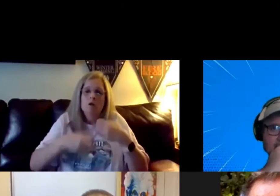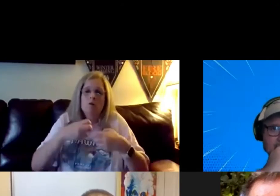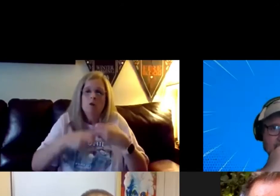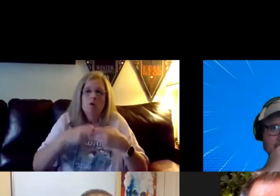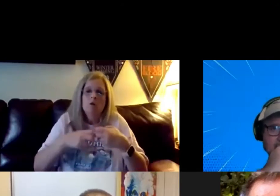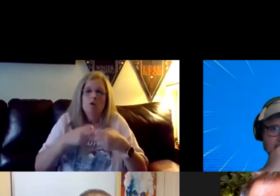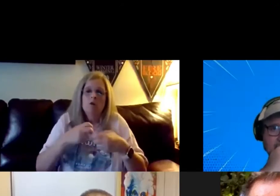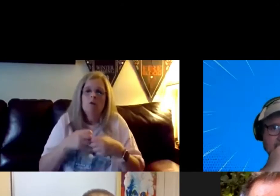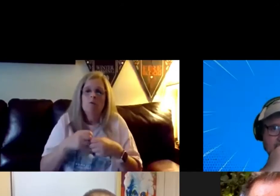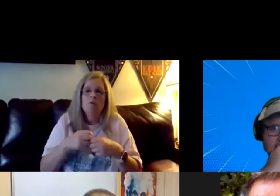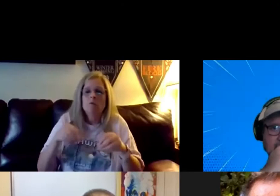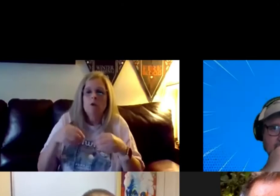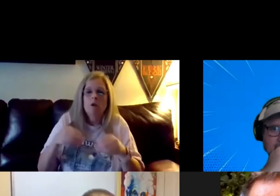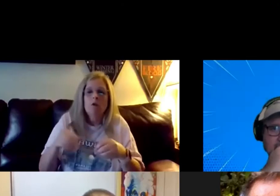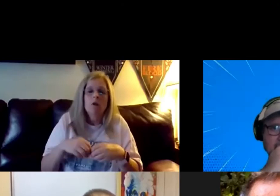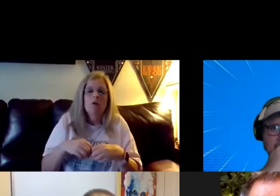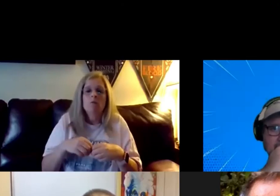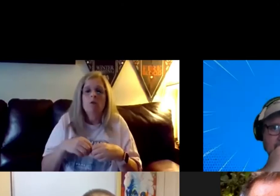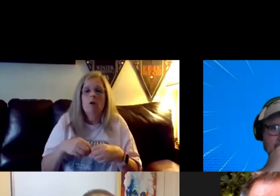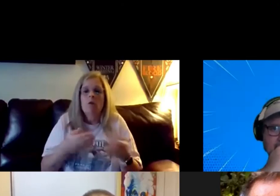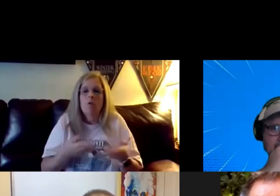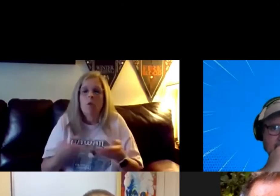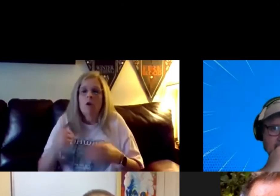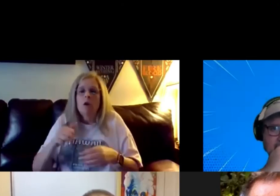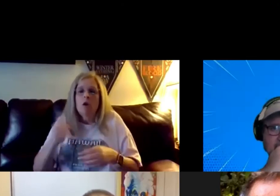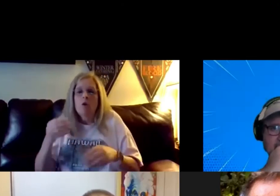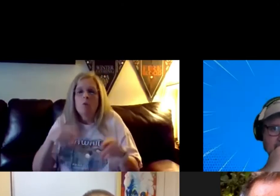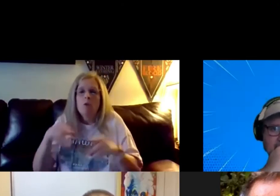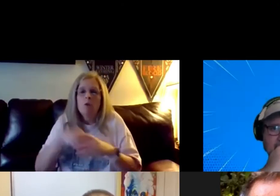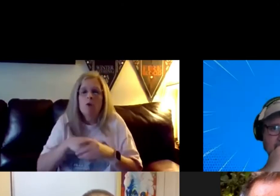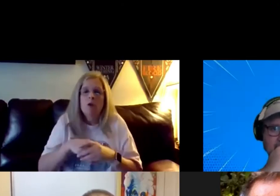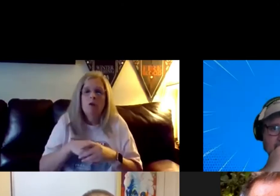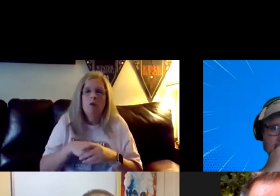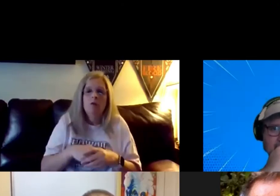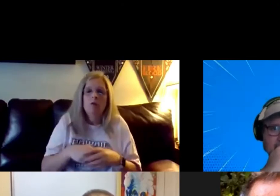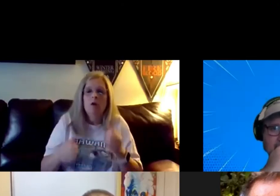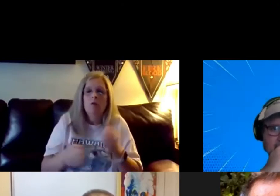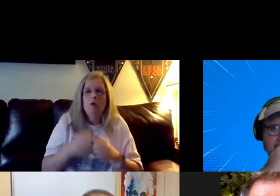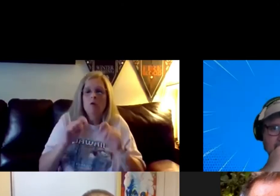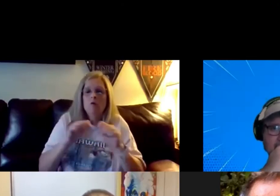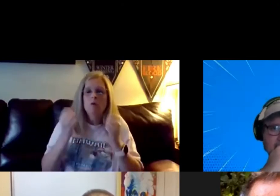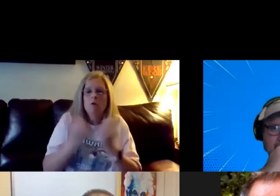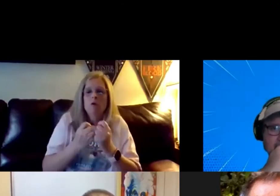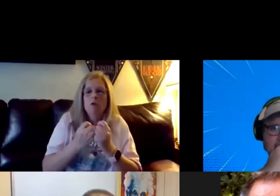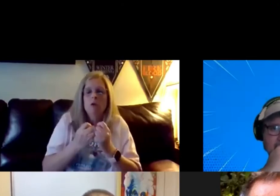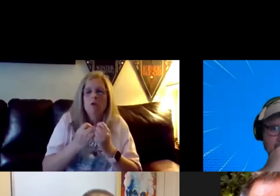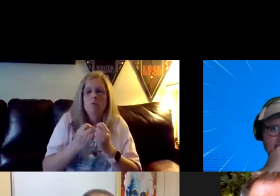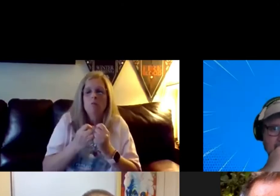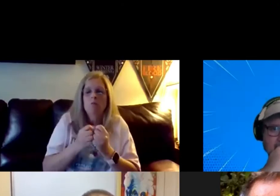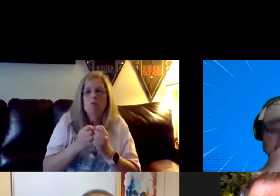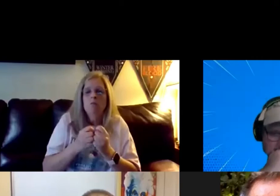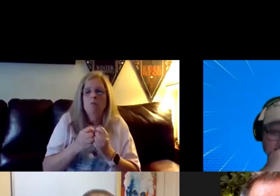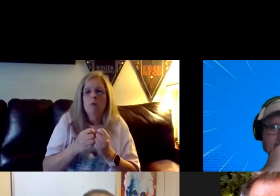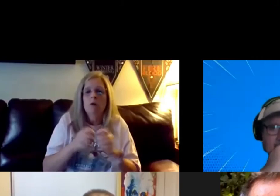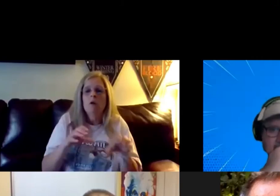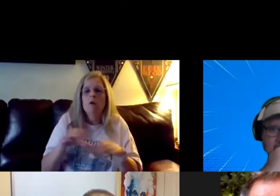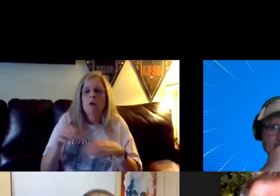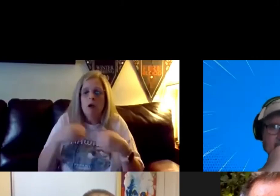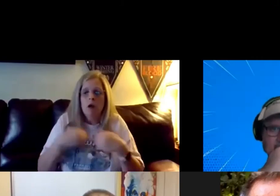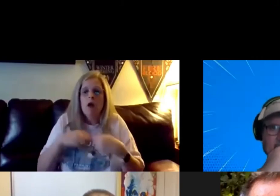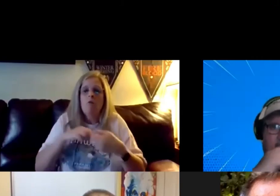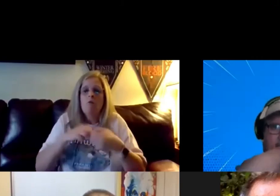or selling or bringing in other people, most of my teammates did have a problem with